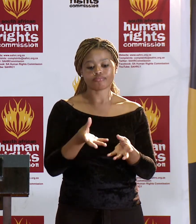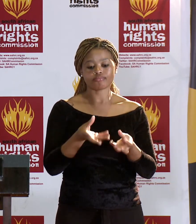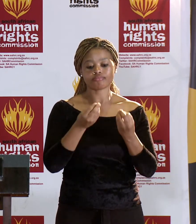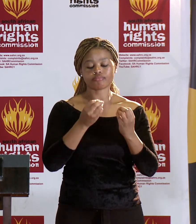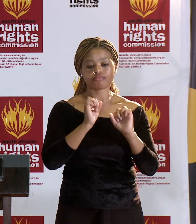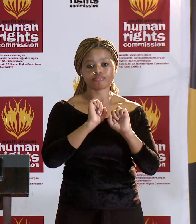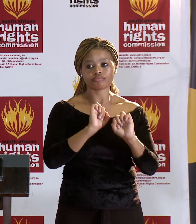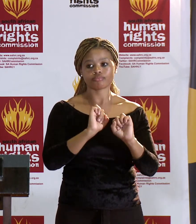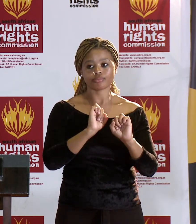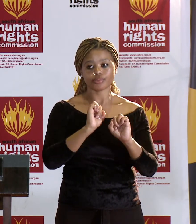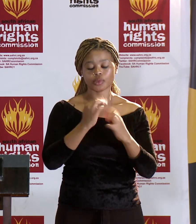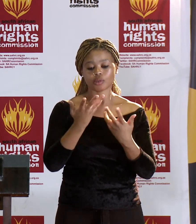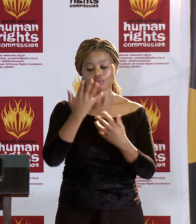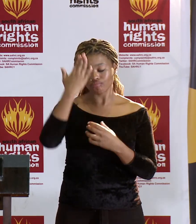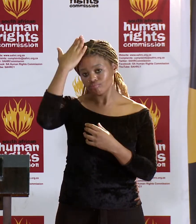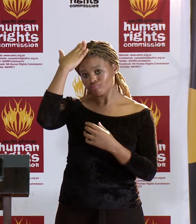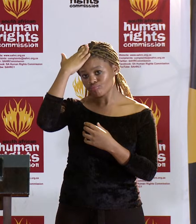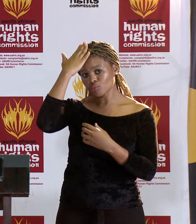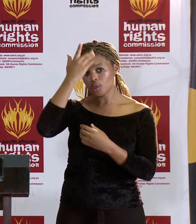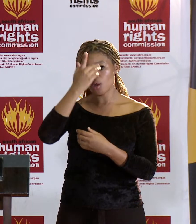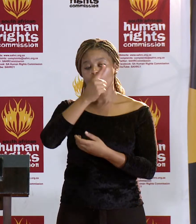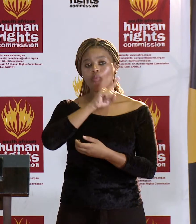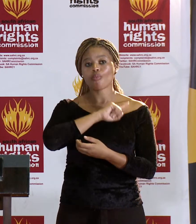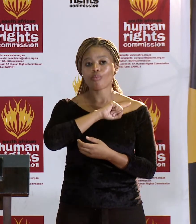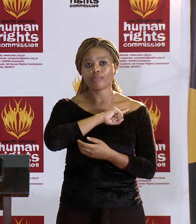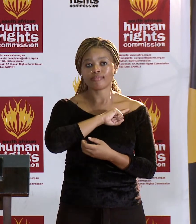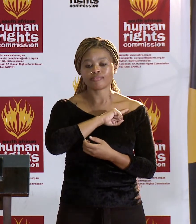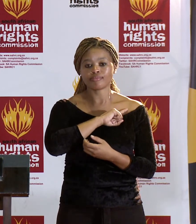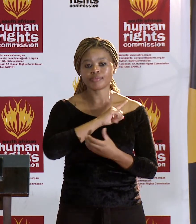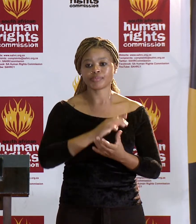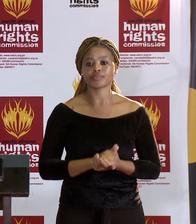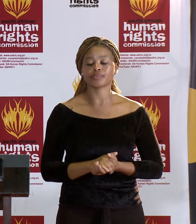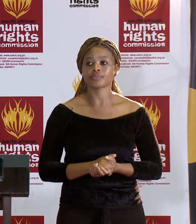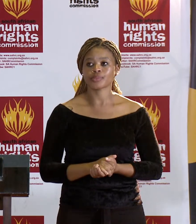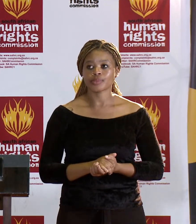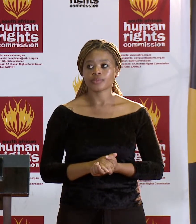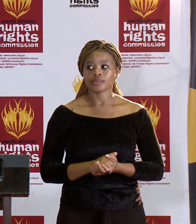that you're not graduating. It's because